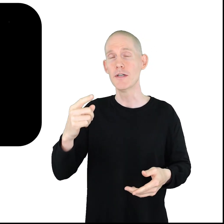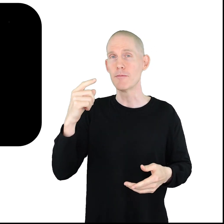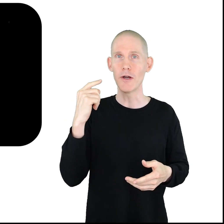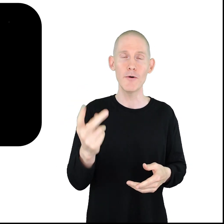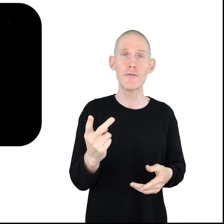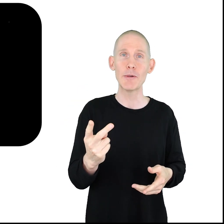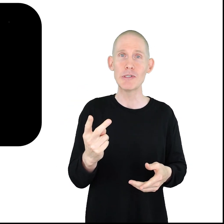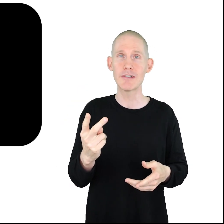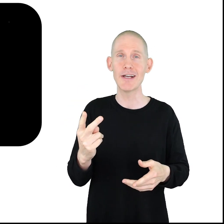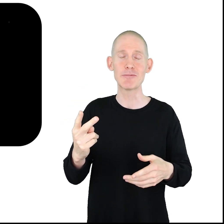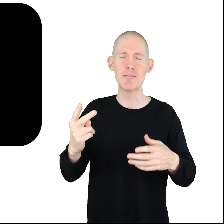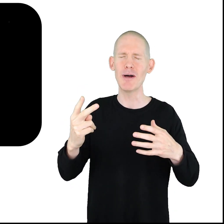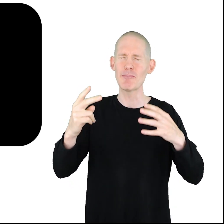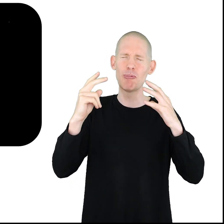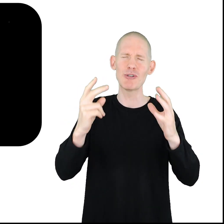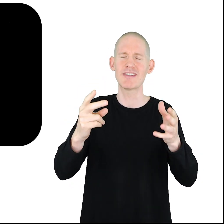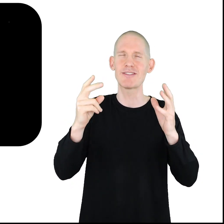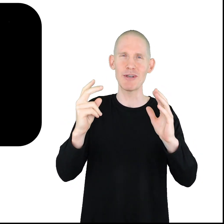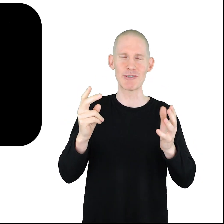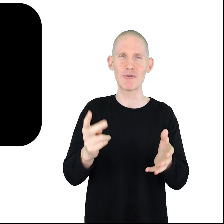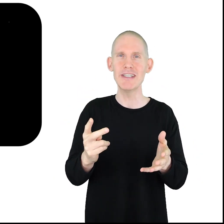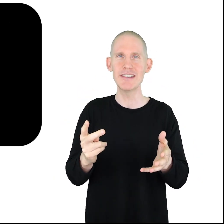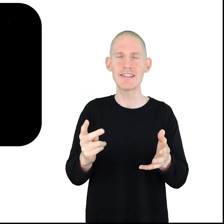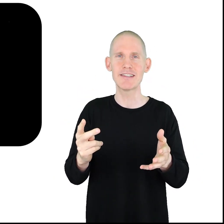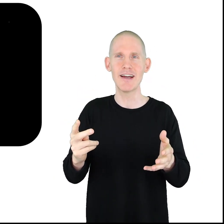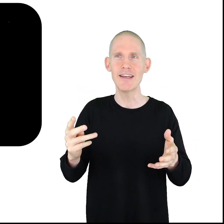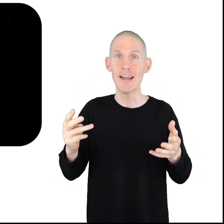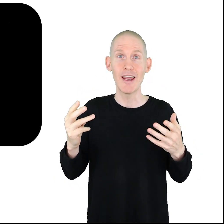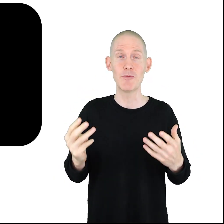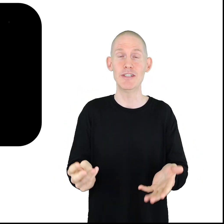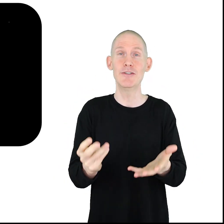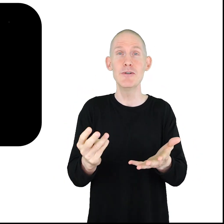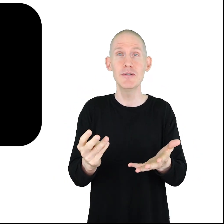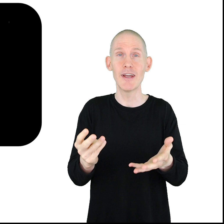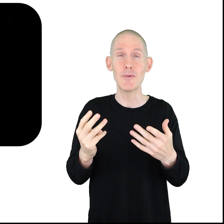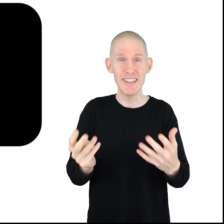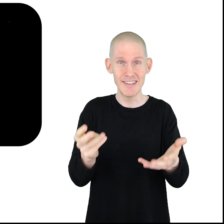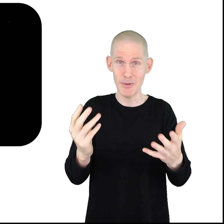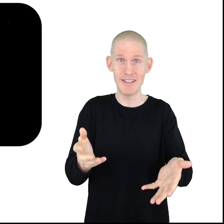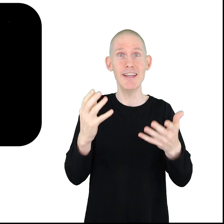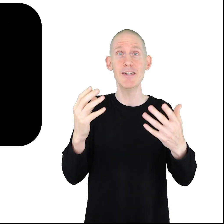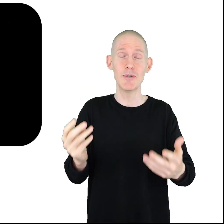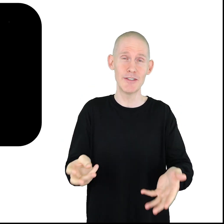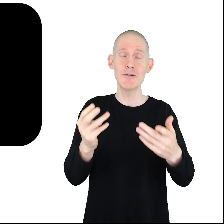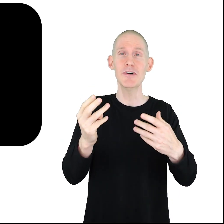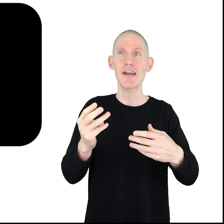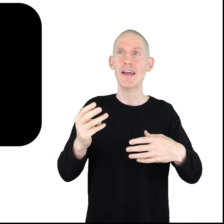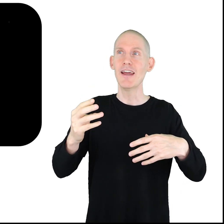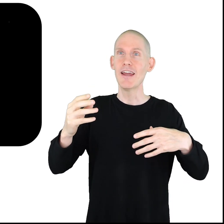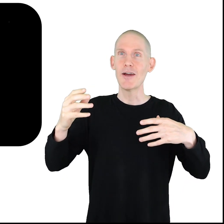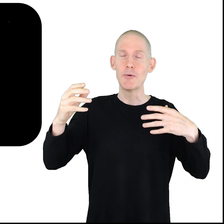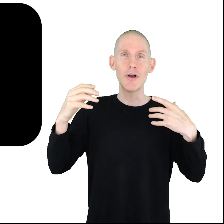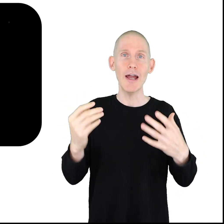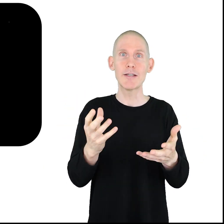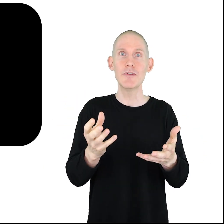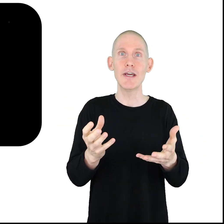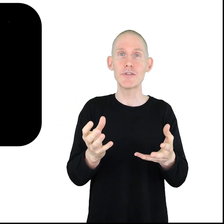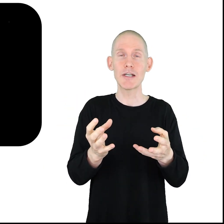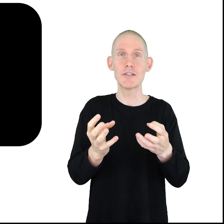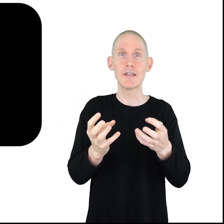my whole family signs, my mom pushed us like crazy to sign, and we do, and we did, and we do. We were active in the deaf section in